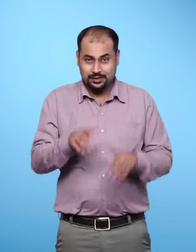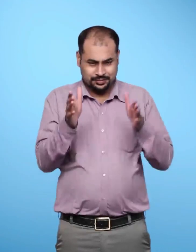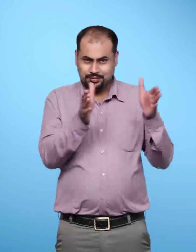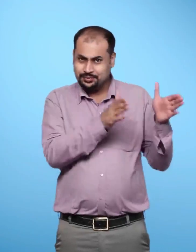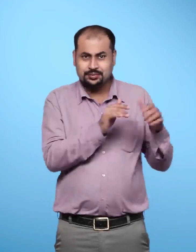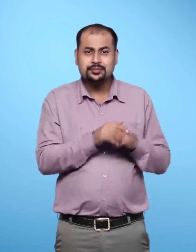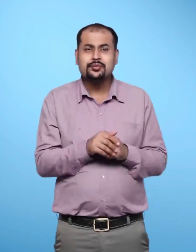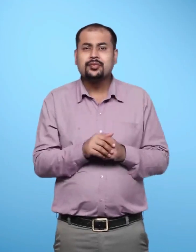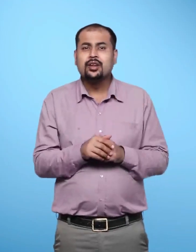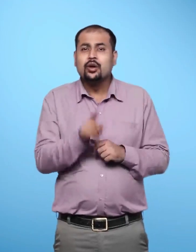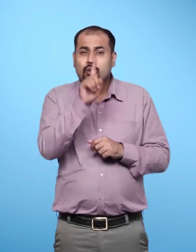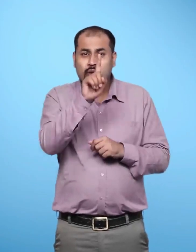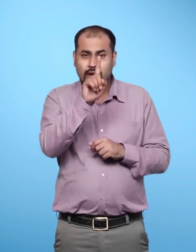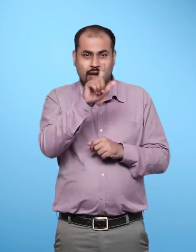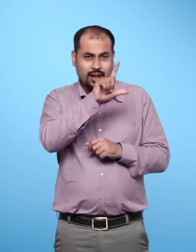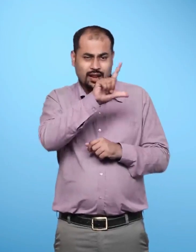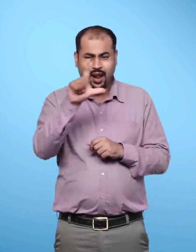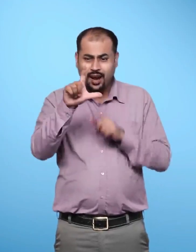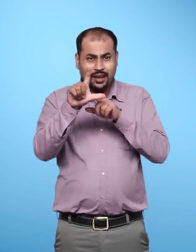Where bricks are made.